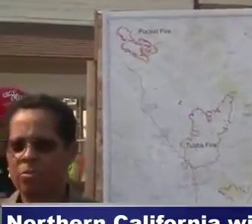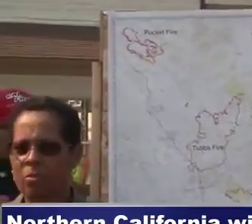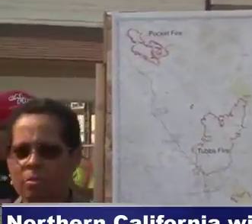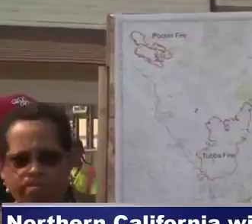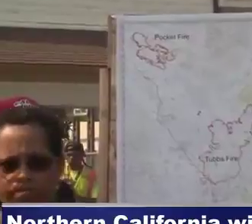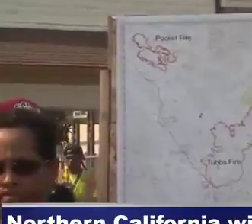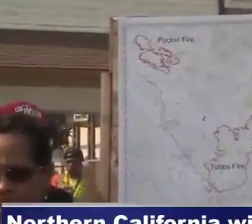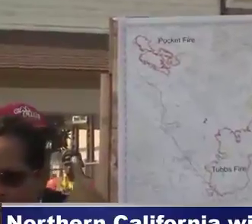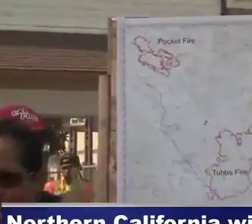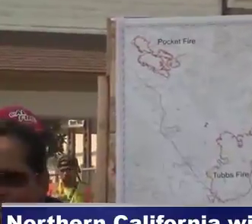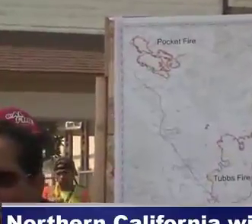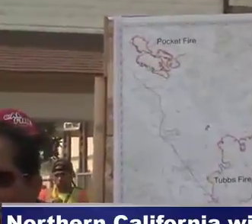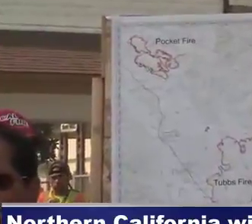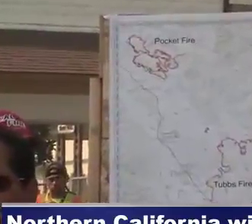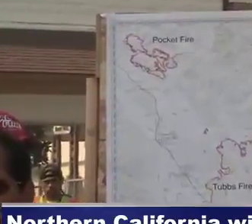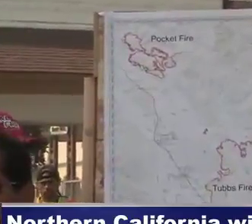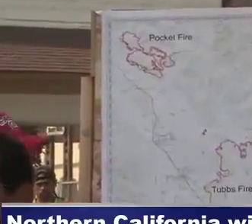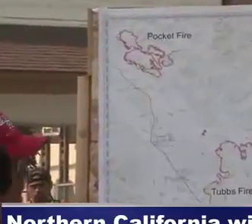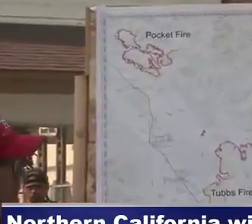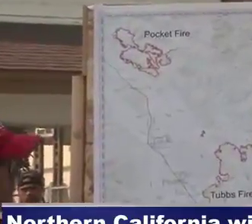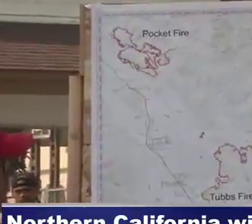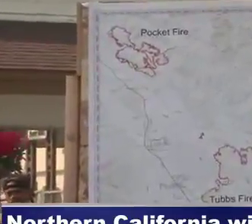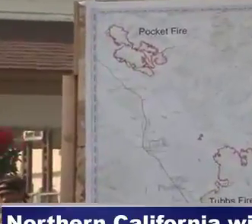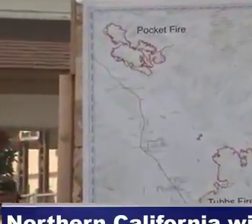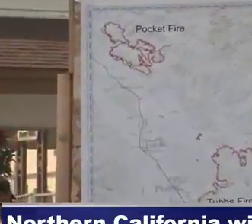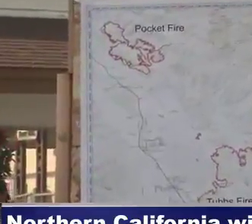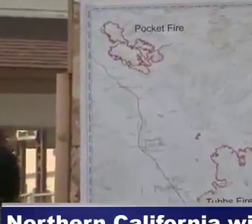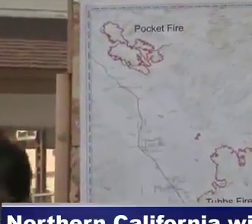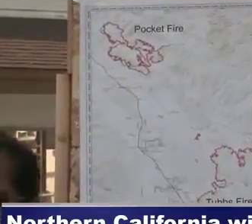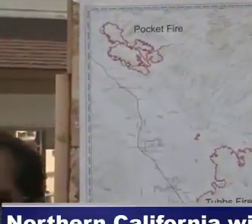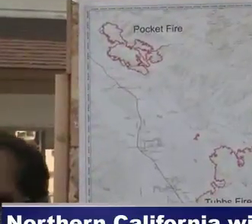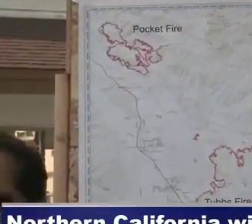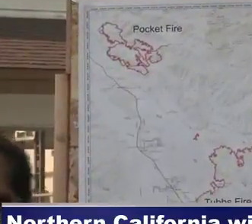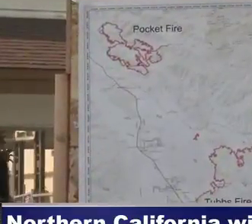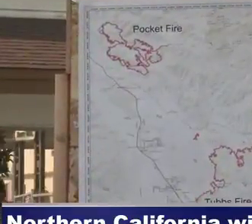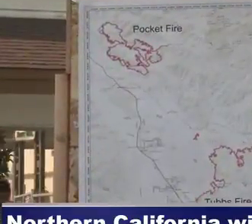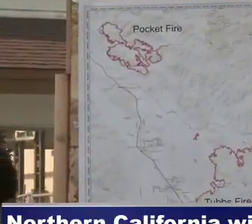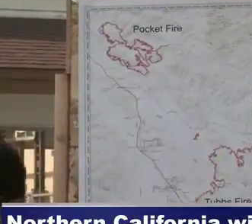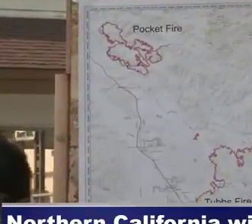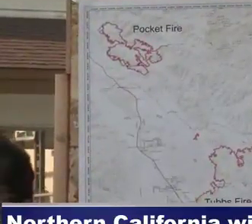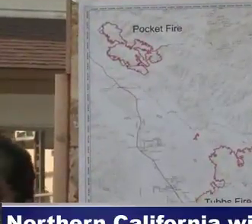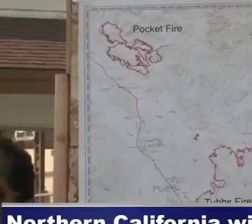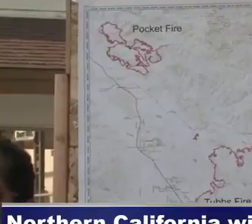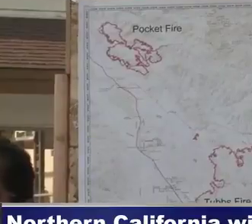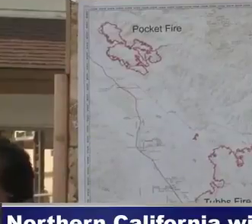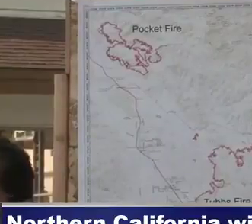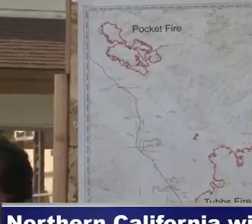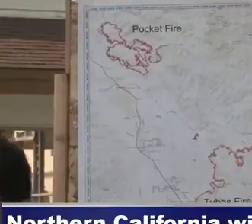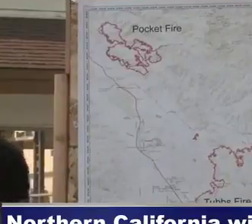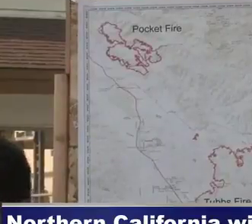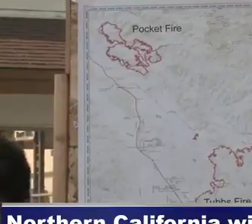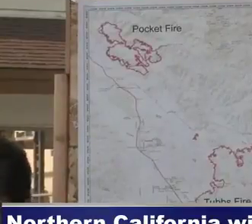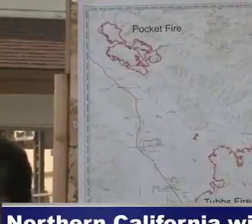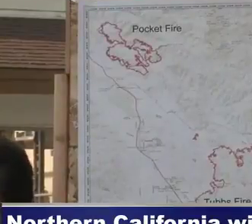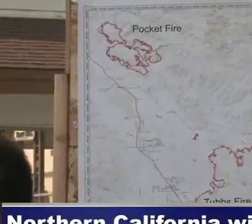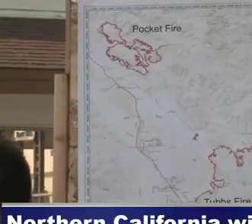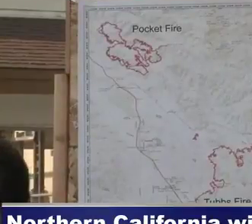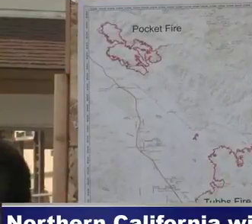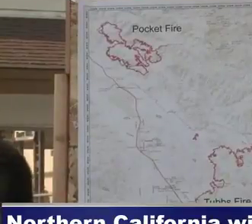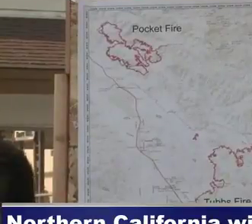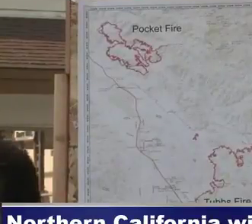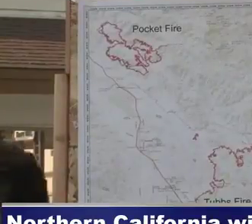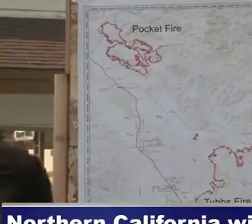apologize for that, the pocket fire. So there's a lot of activity going on in that, working its way to the east direction towards